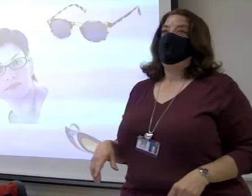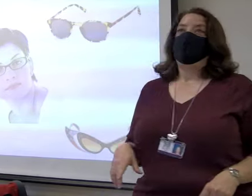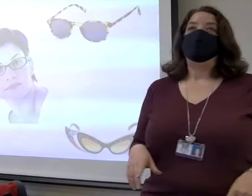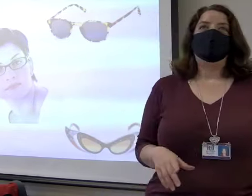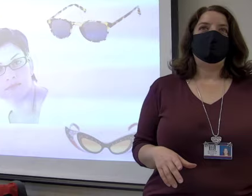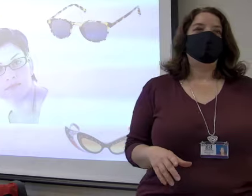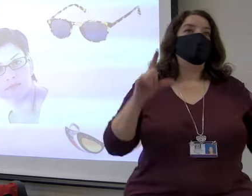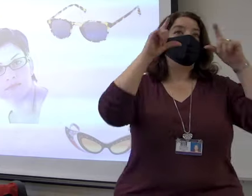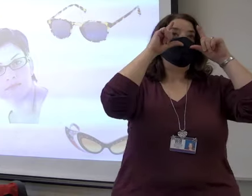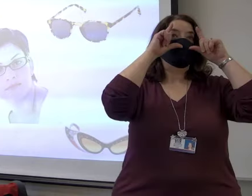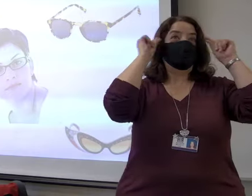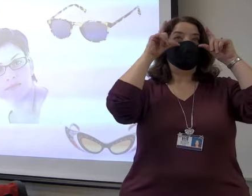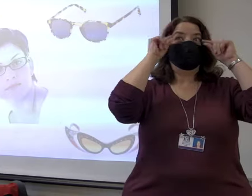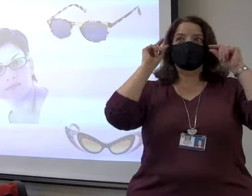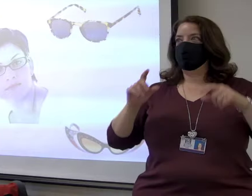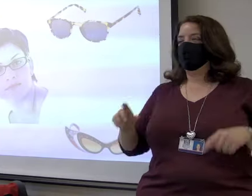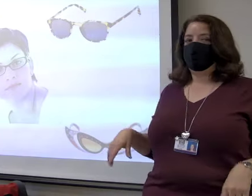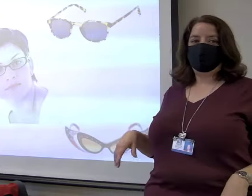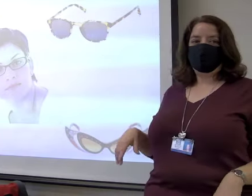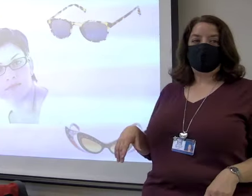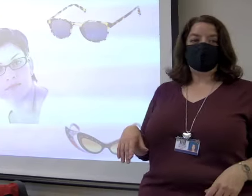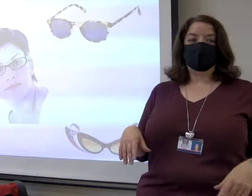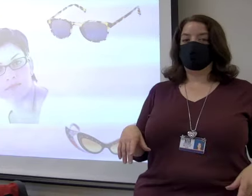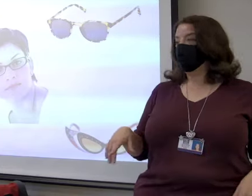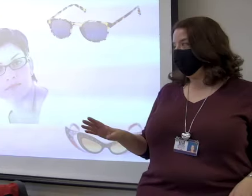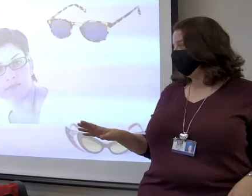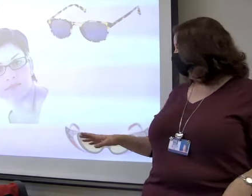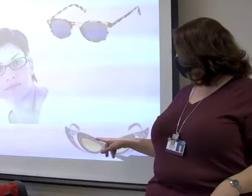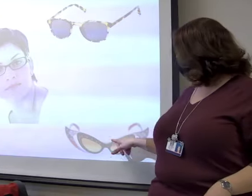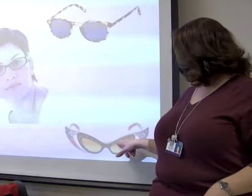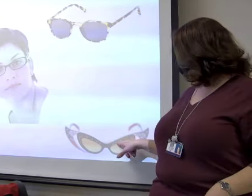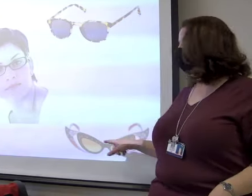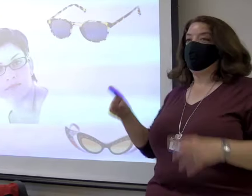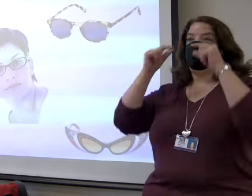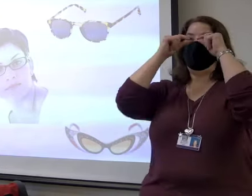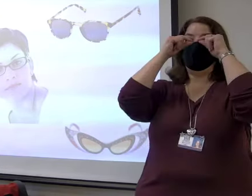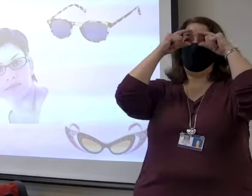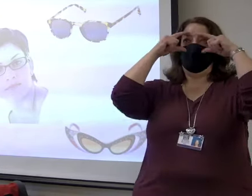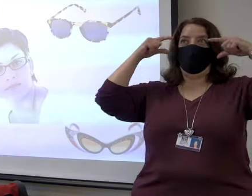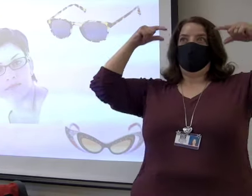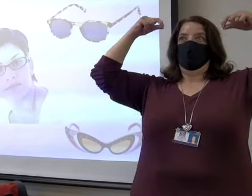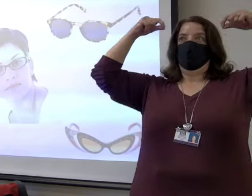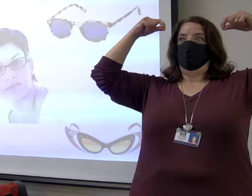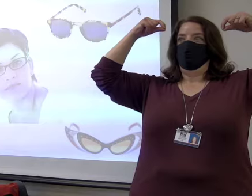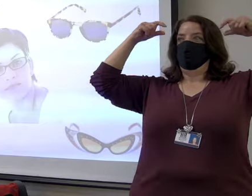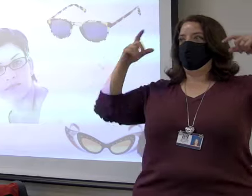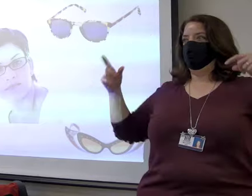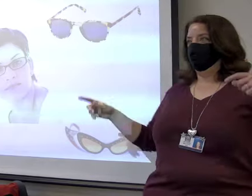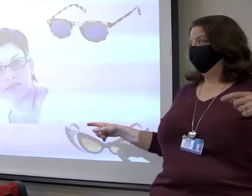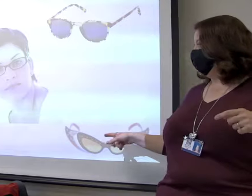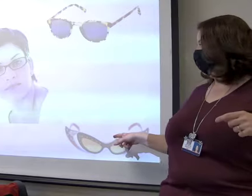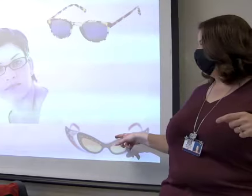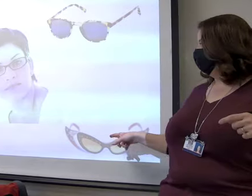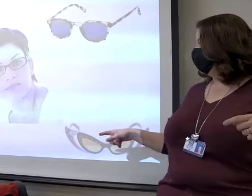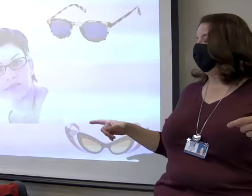And then, so you can say glasses, and then if you wanted to describe them more, you can, like these, right? Kind of the shape of